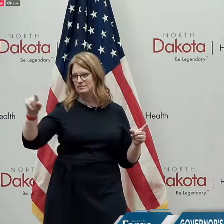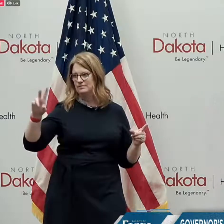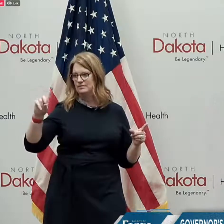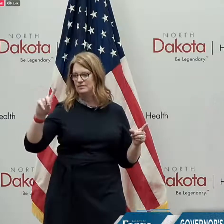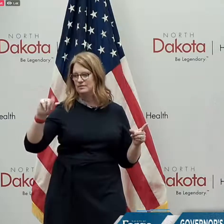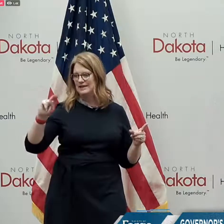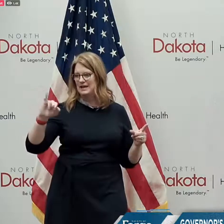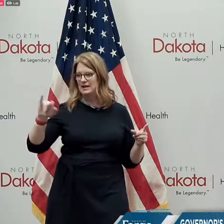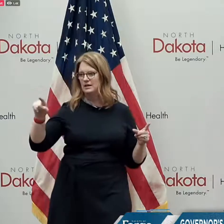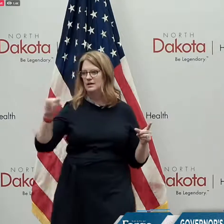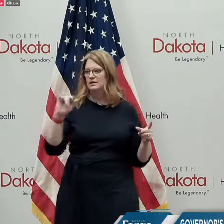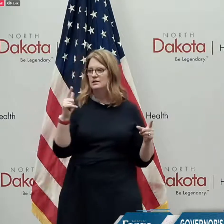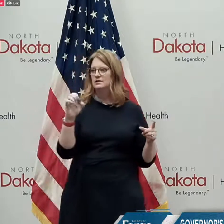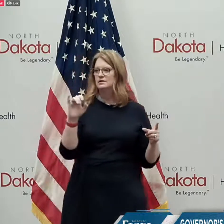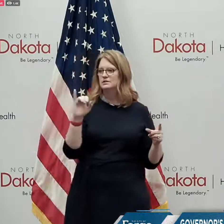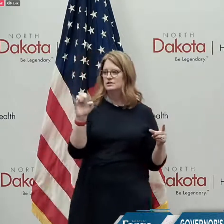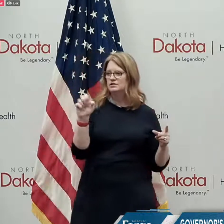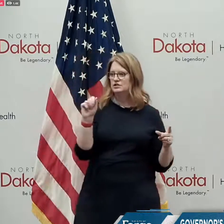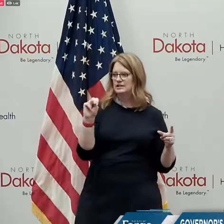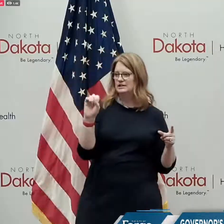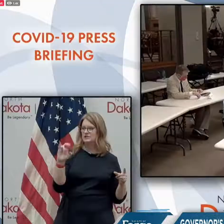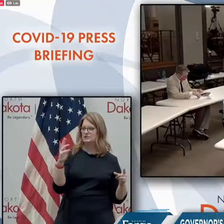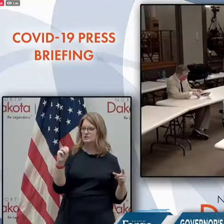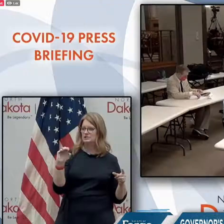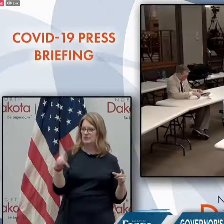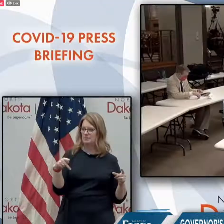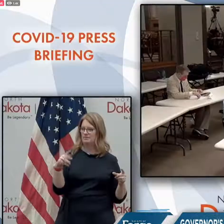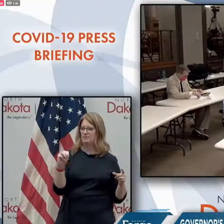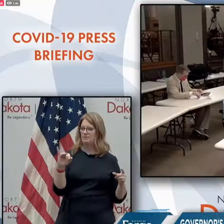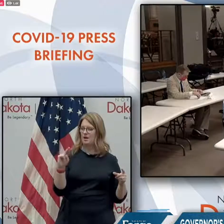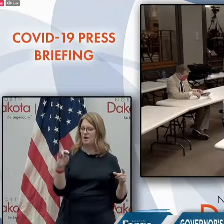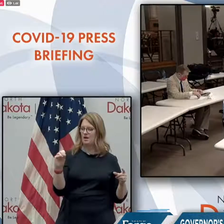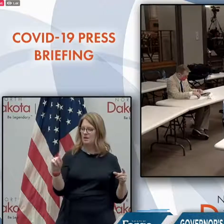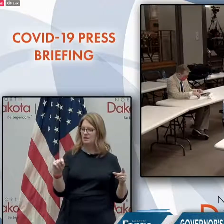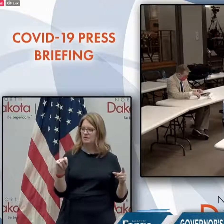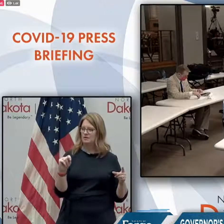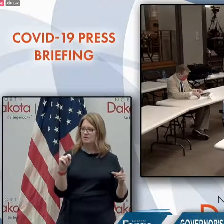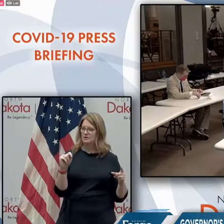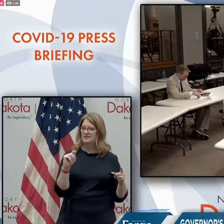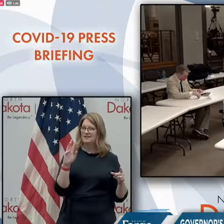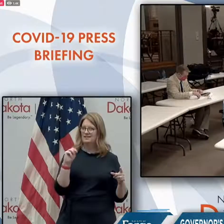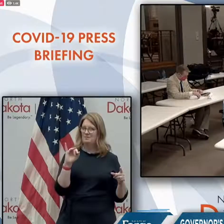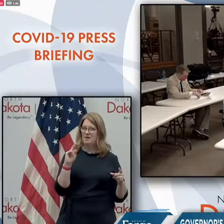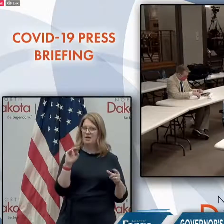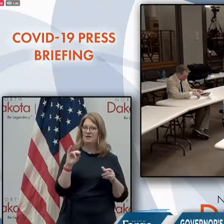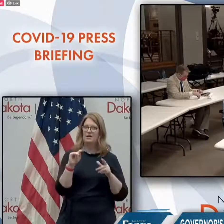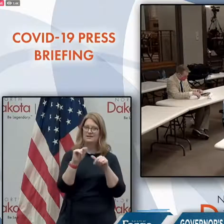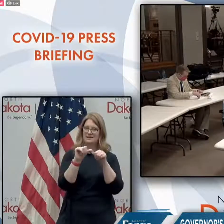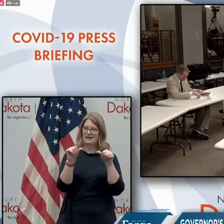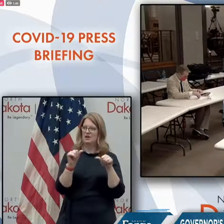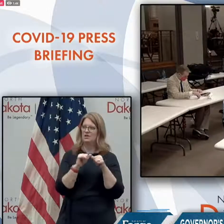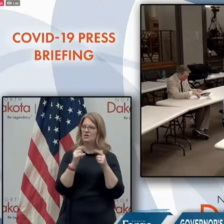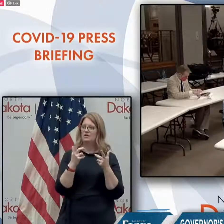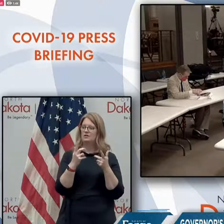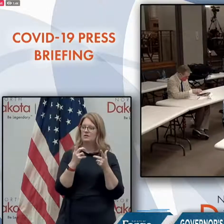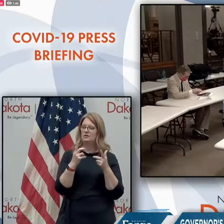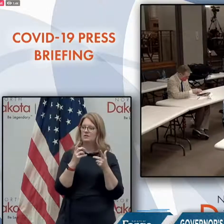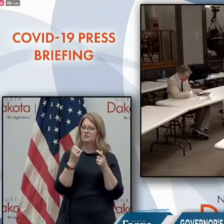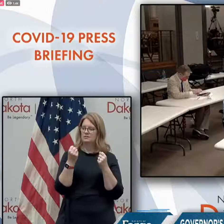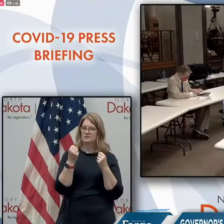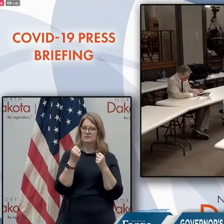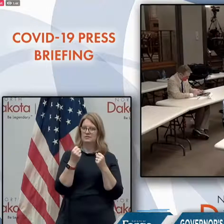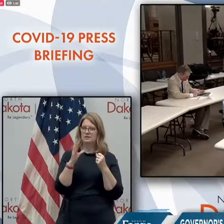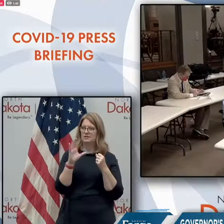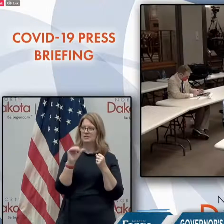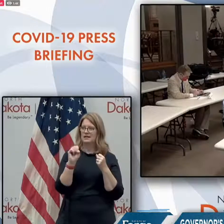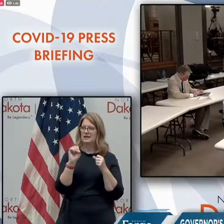Yes. Jean Shemp, Hometown Radio Group in Minot. There are cases in the Minot area, or there were reported cases in the